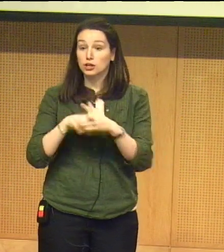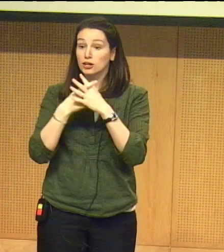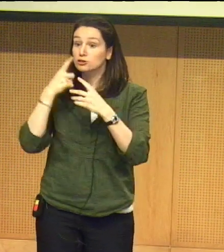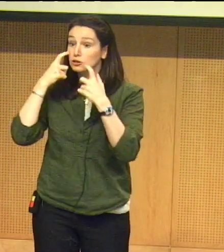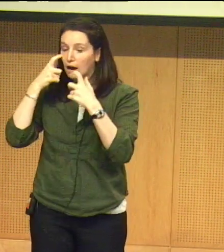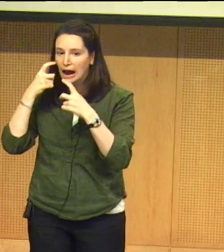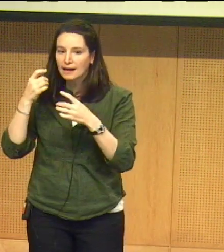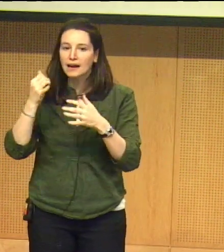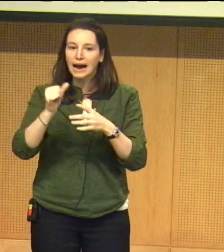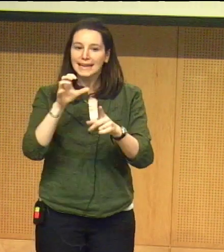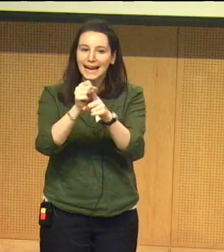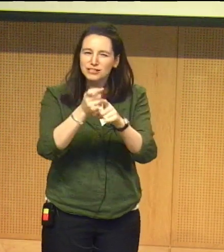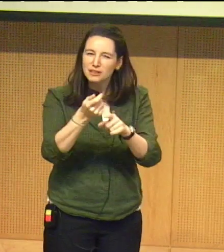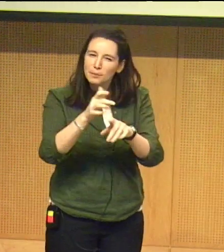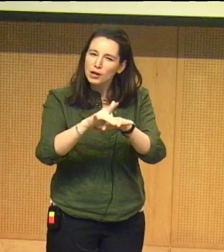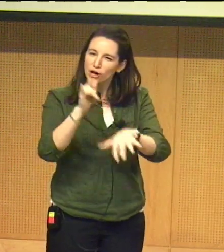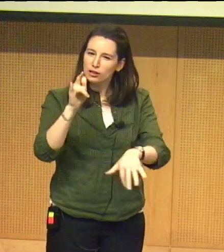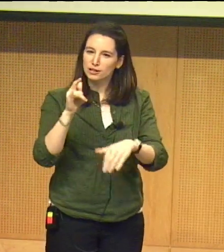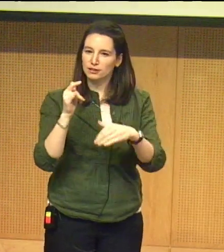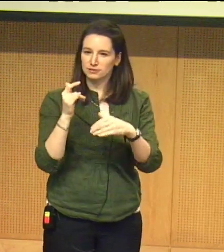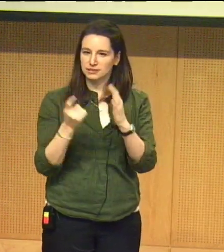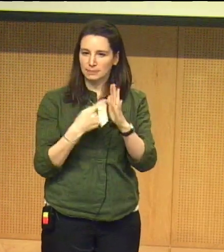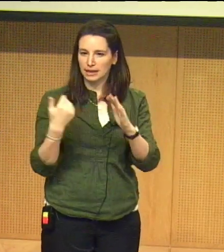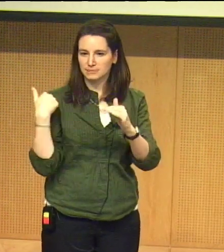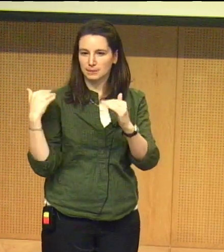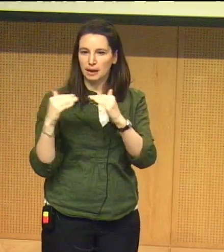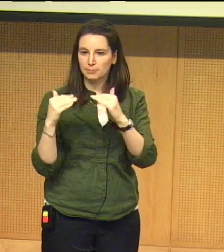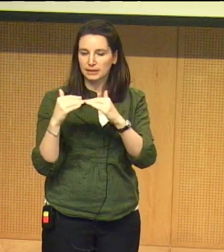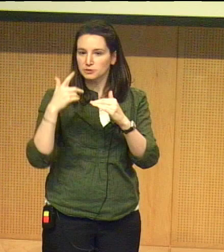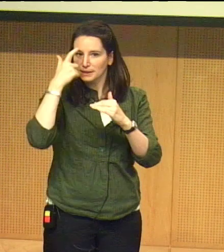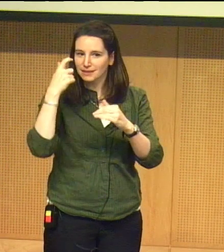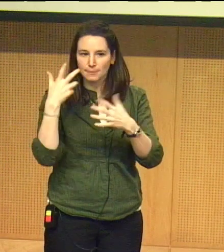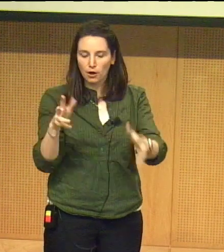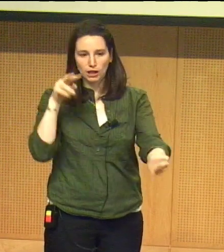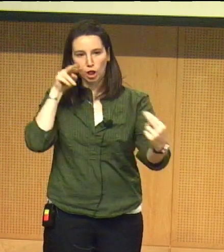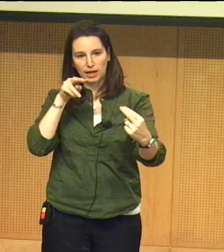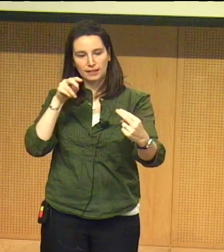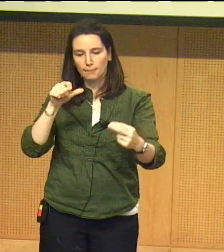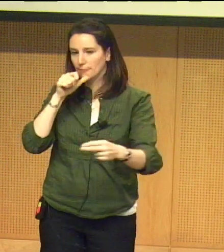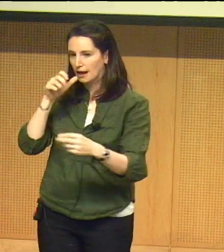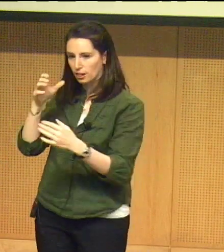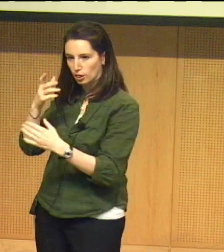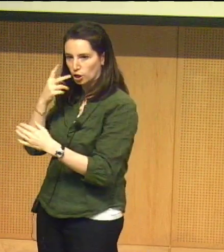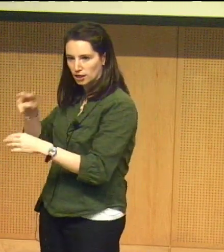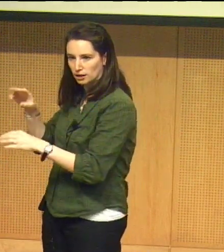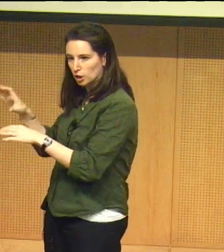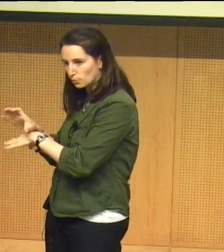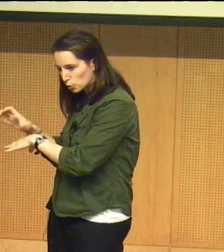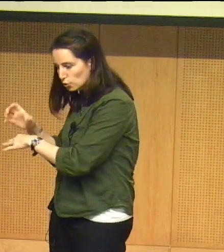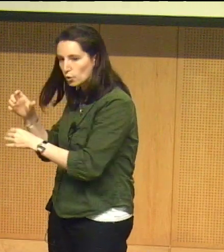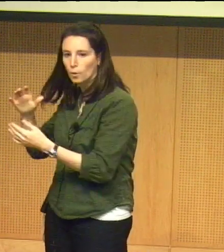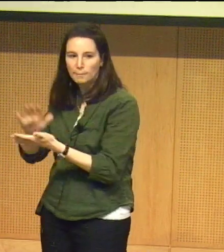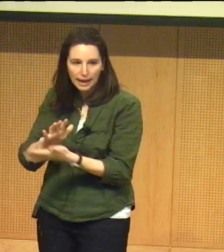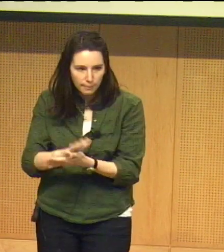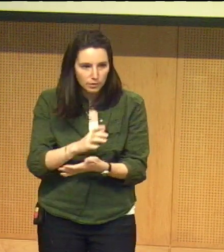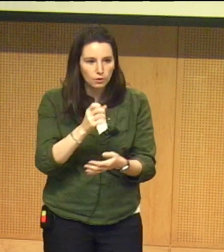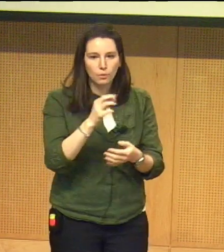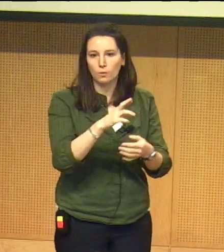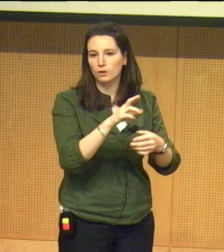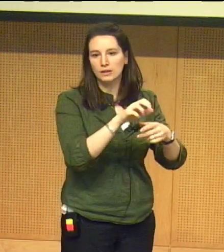to cry, I catch it a little bit earlier sometimes than my peers because I'm already looking at them. I'm not looking at a computer or paper or